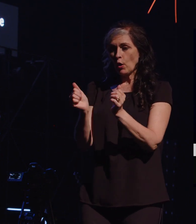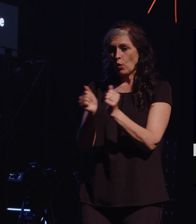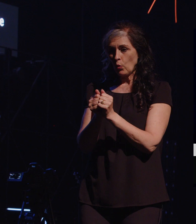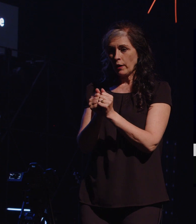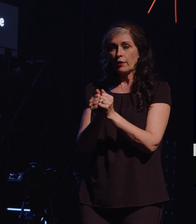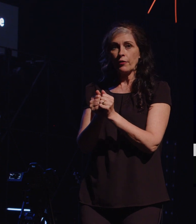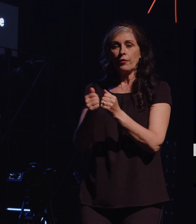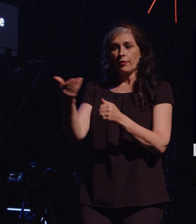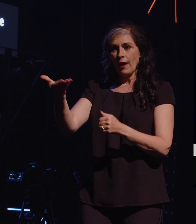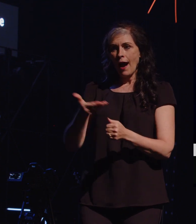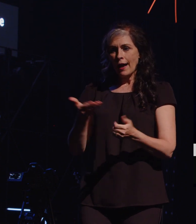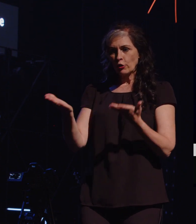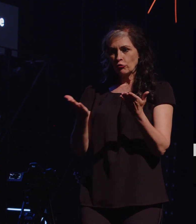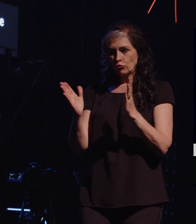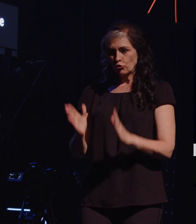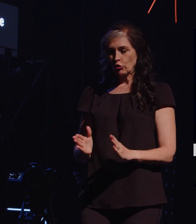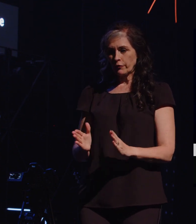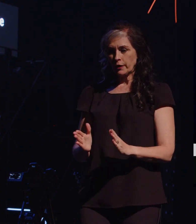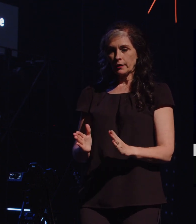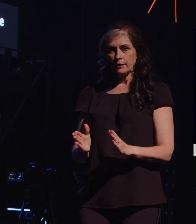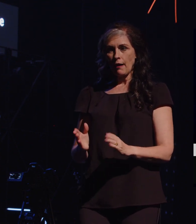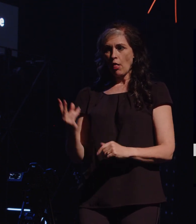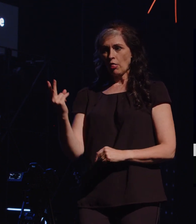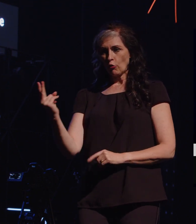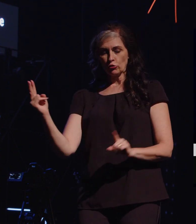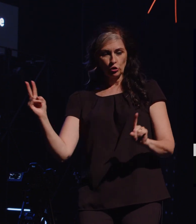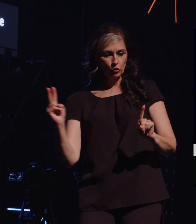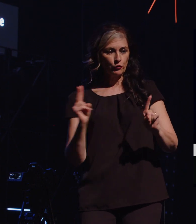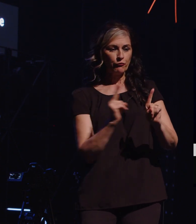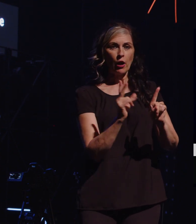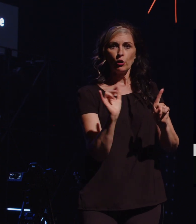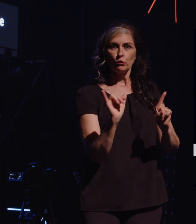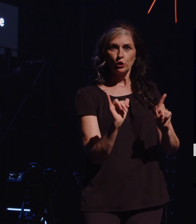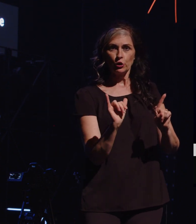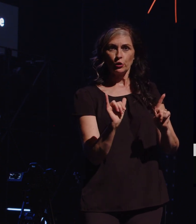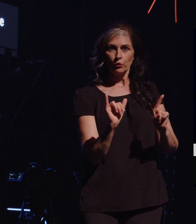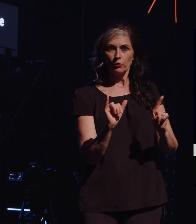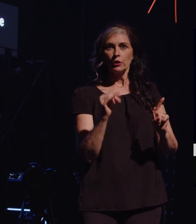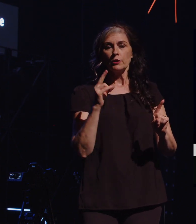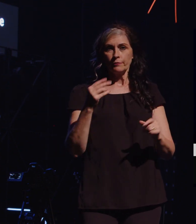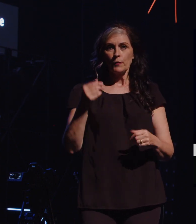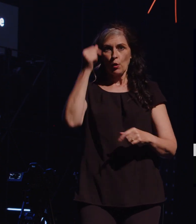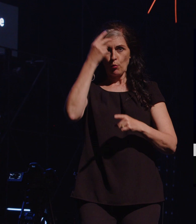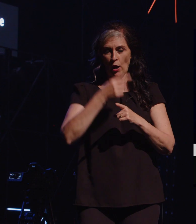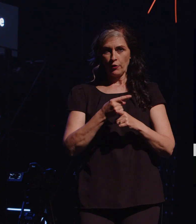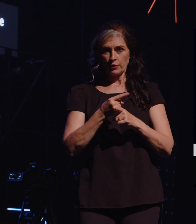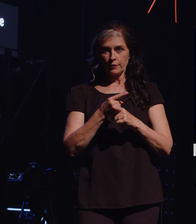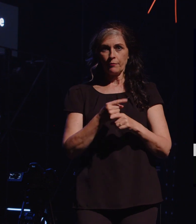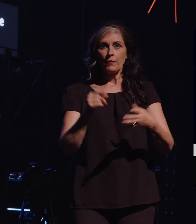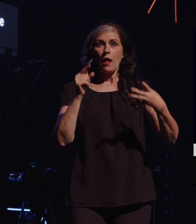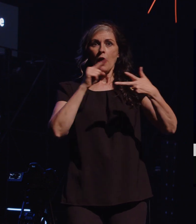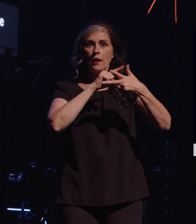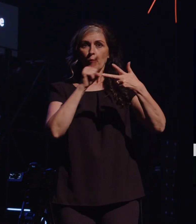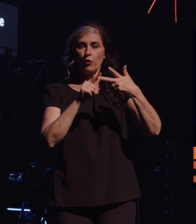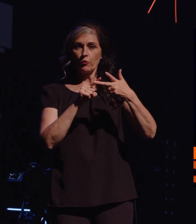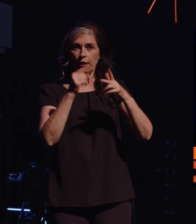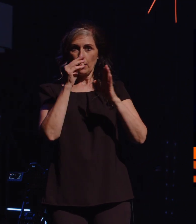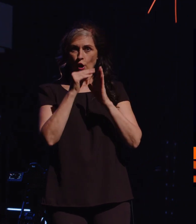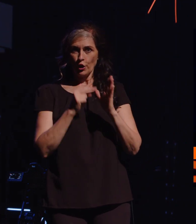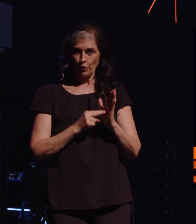the hired servants, and they followed him. Point number three on your notes.